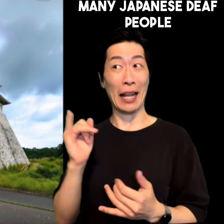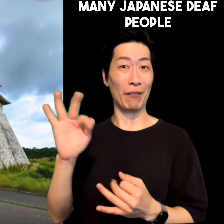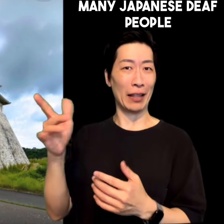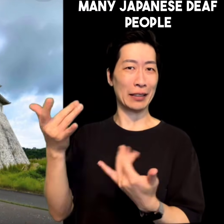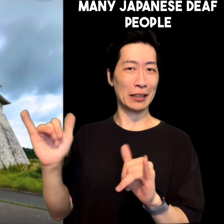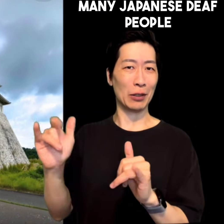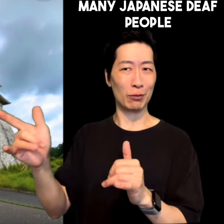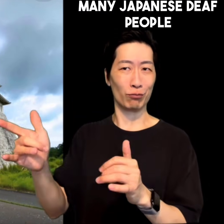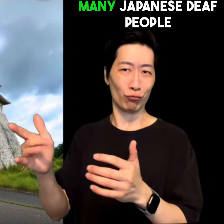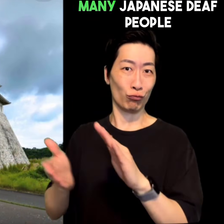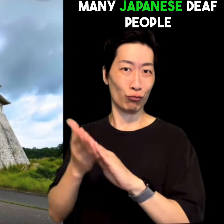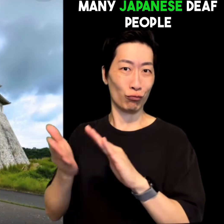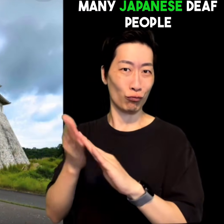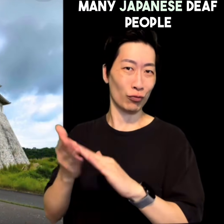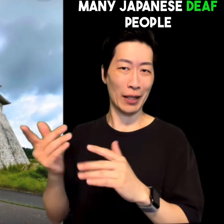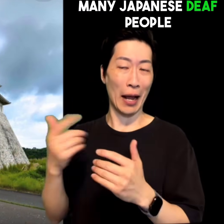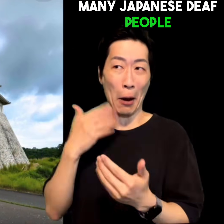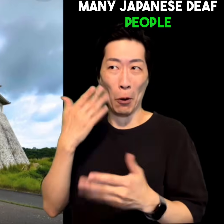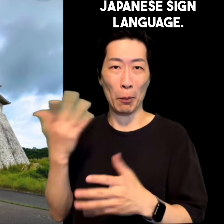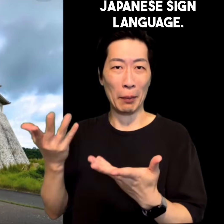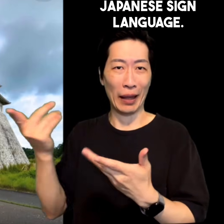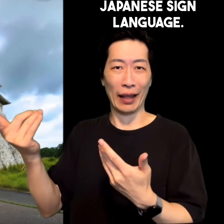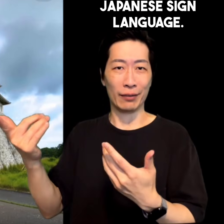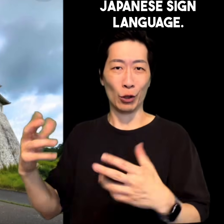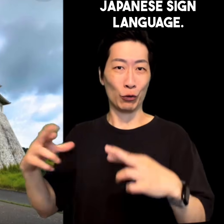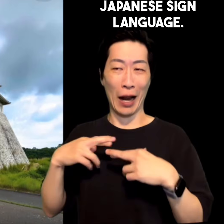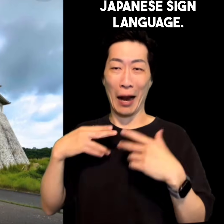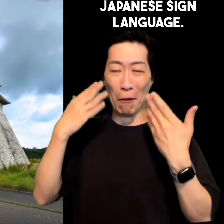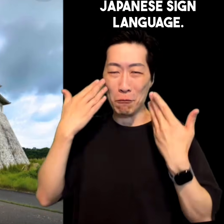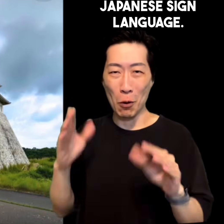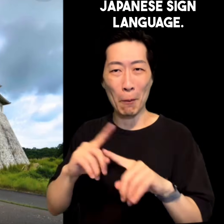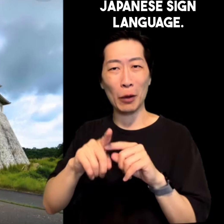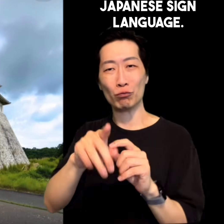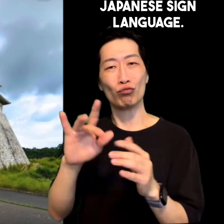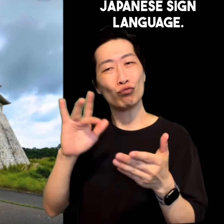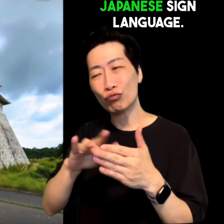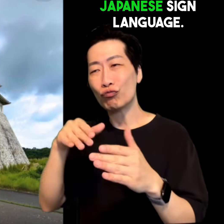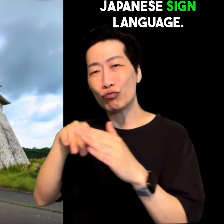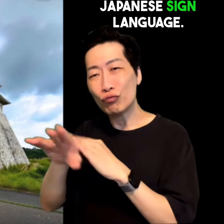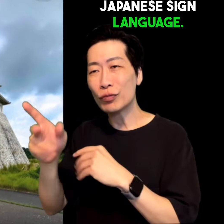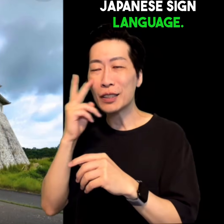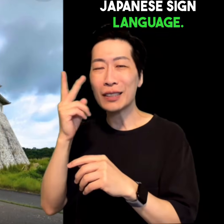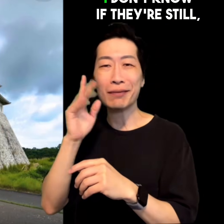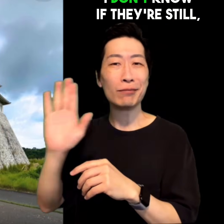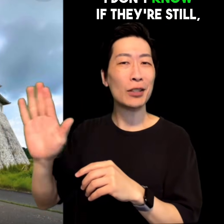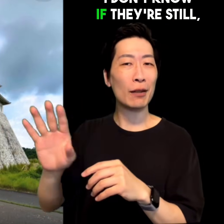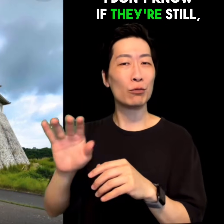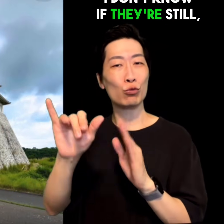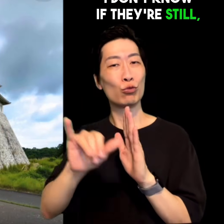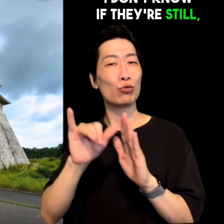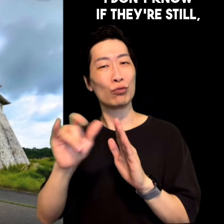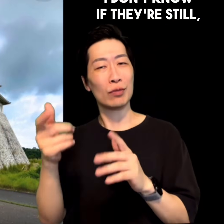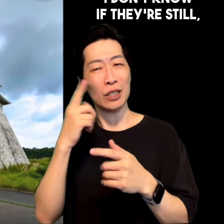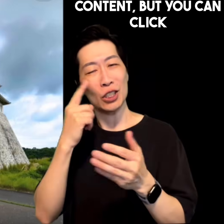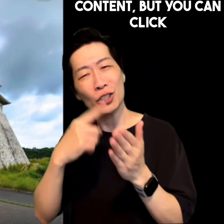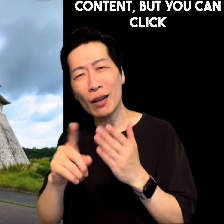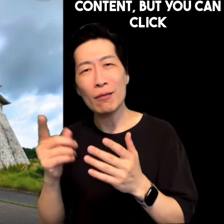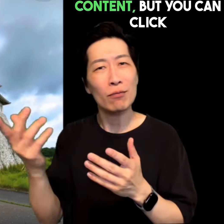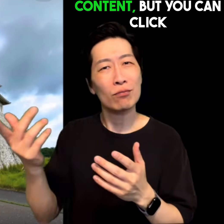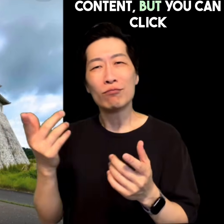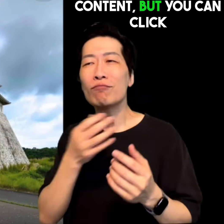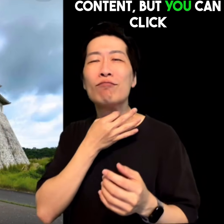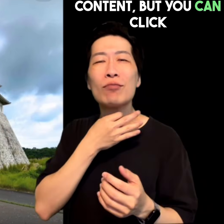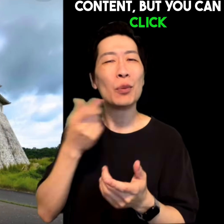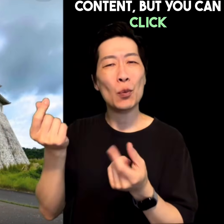are many Japanese deaf people who are teaching Japanese Sign Language. I don't know if they're still creating